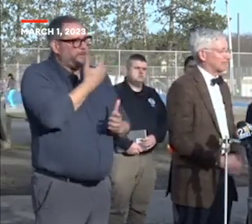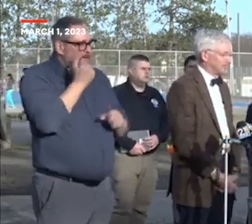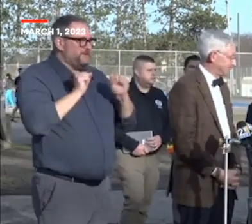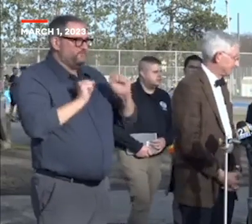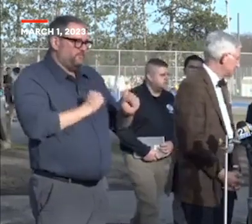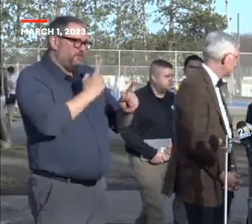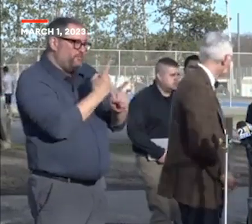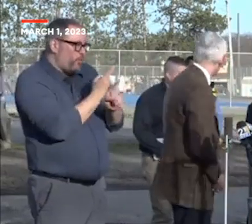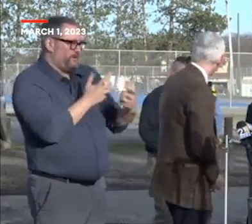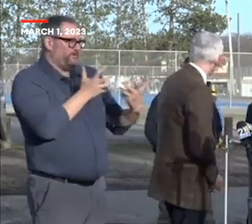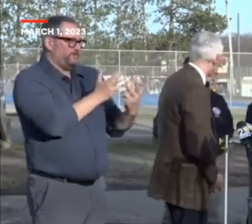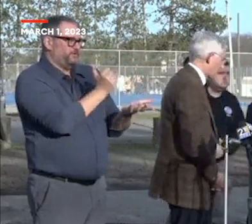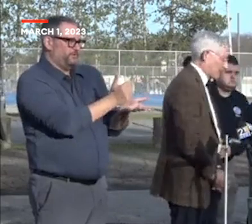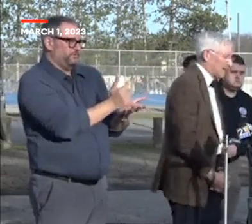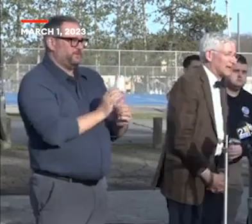plan. We'll take